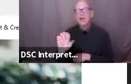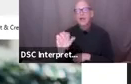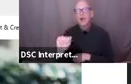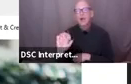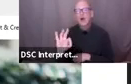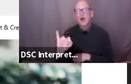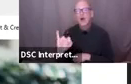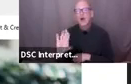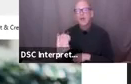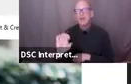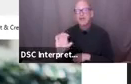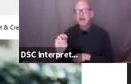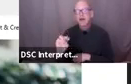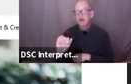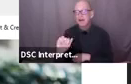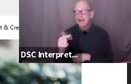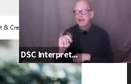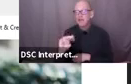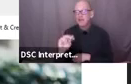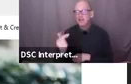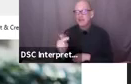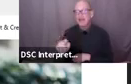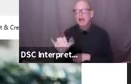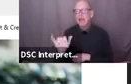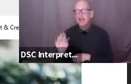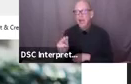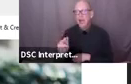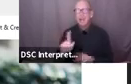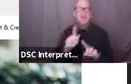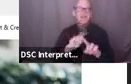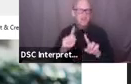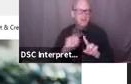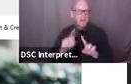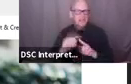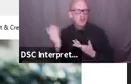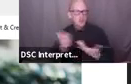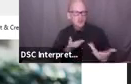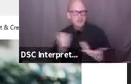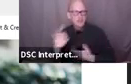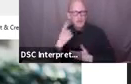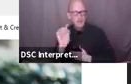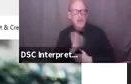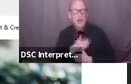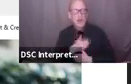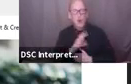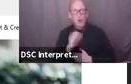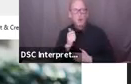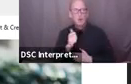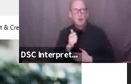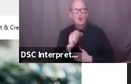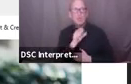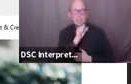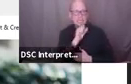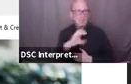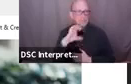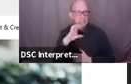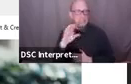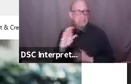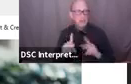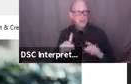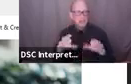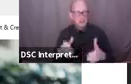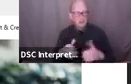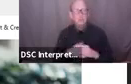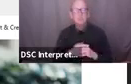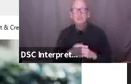419-382-0624. They also can help with various services for our elderly and senior population.